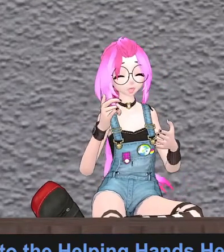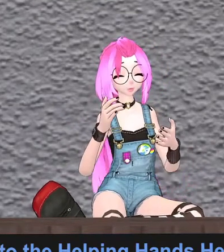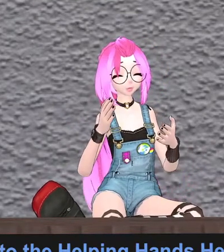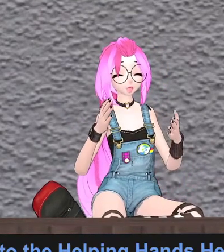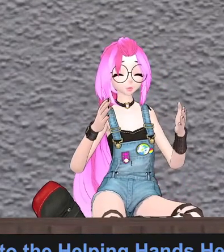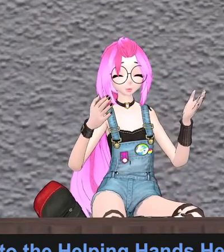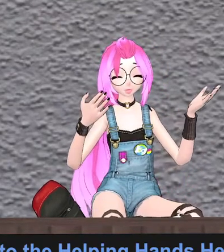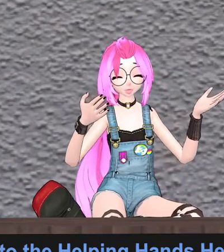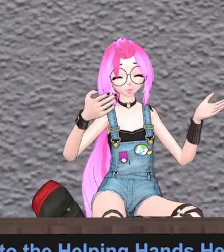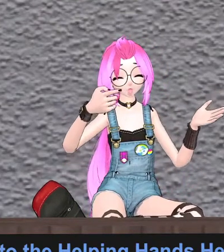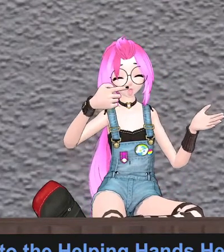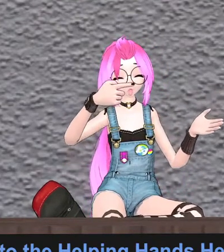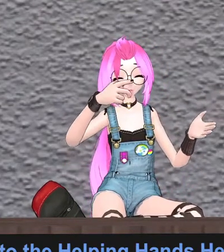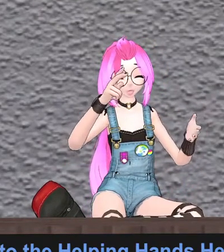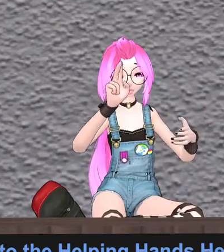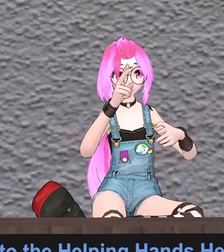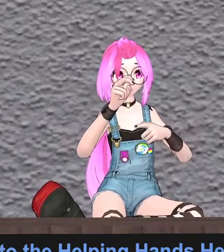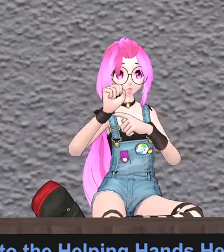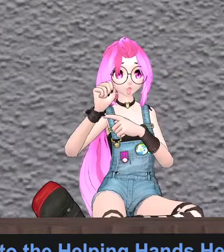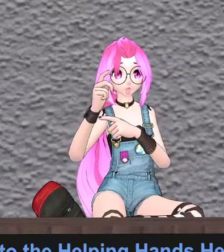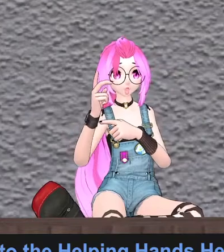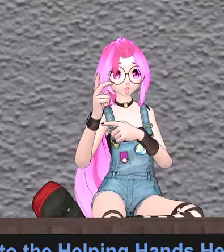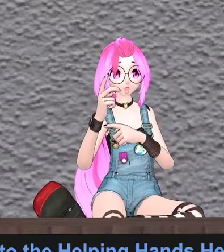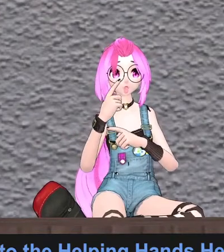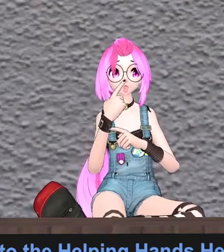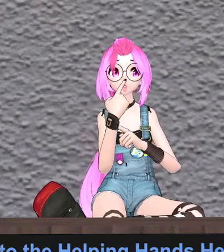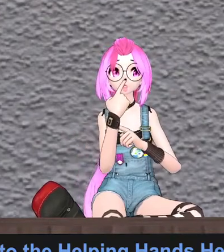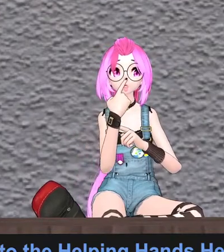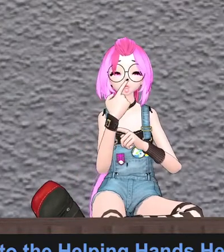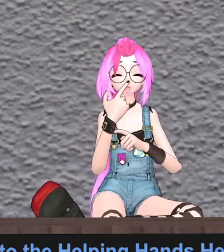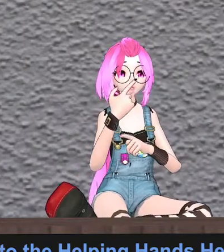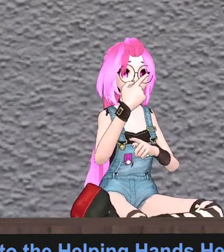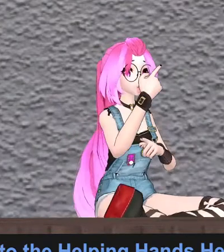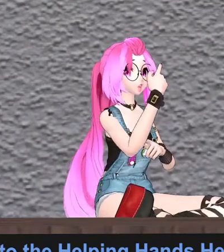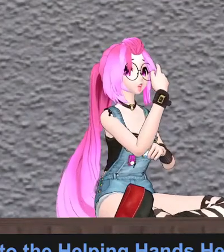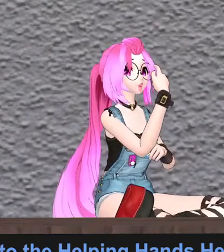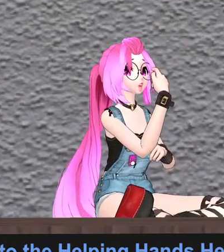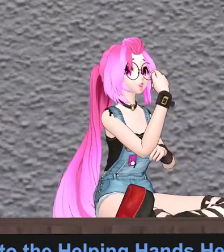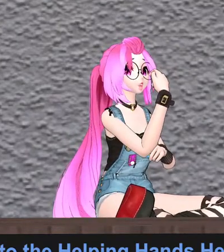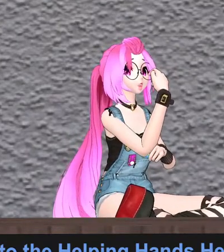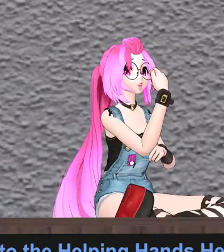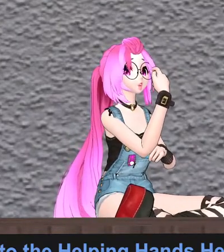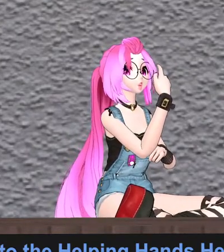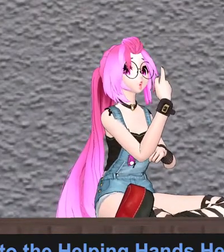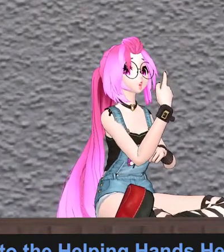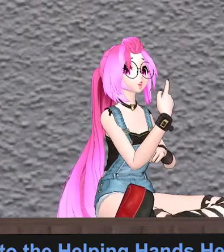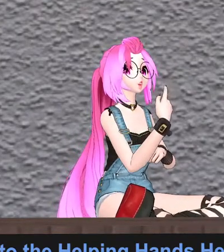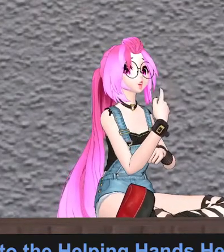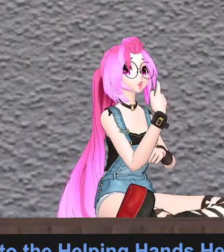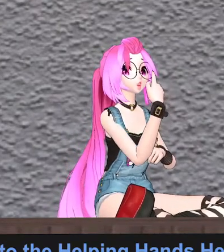but I don't know if you guys know the term like Greek nose. If they're kind of, like some people who are from Greece